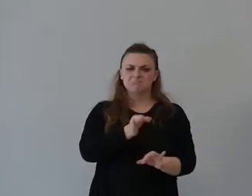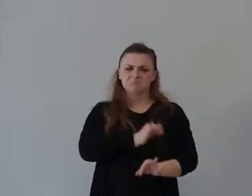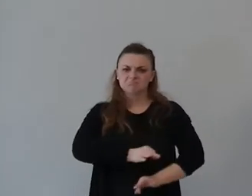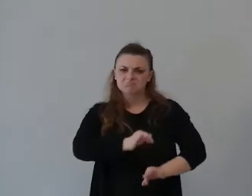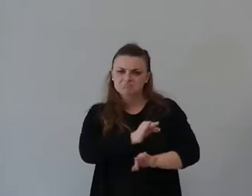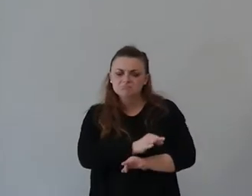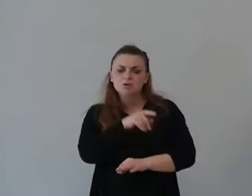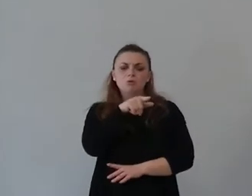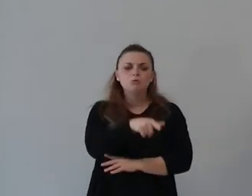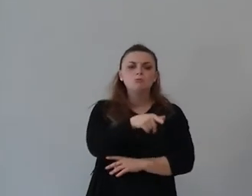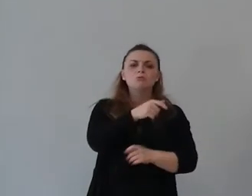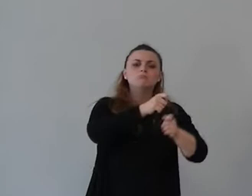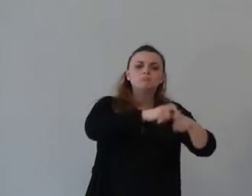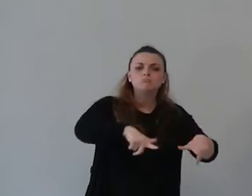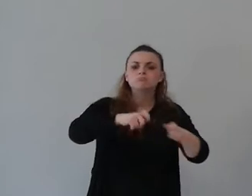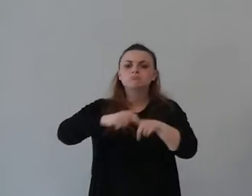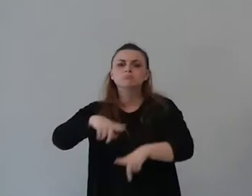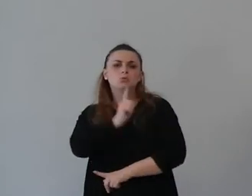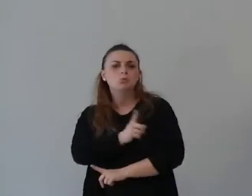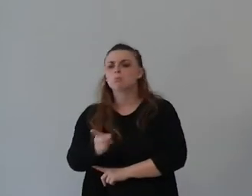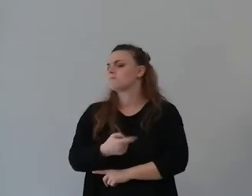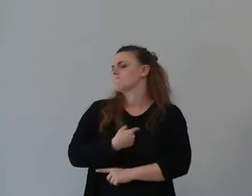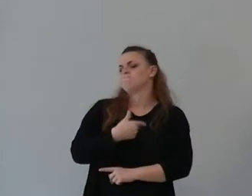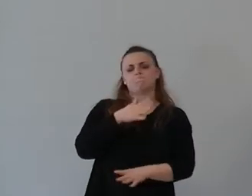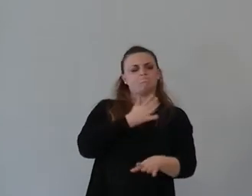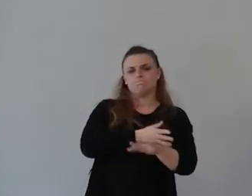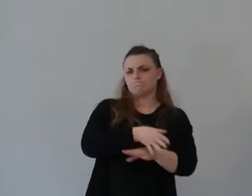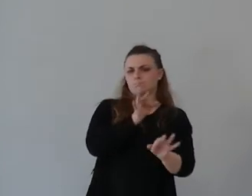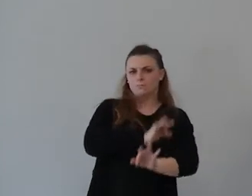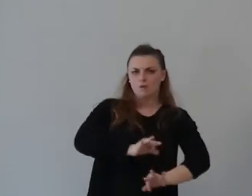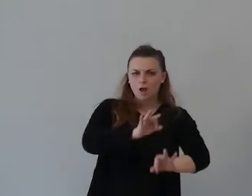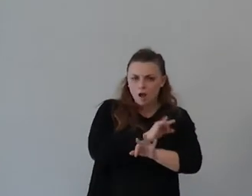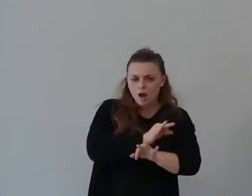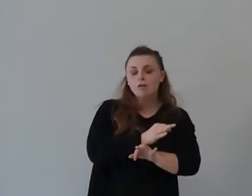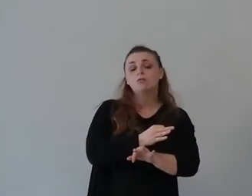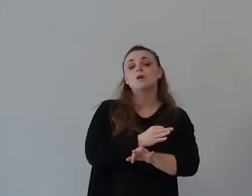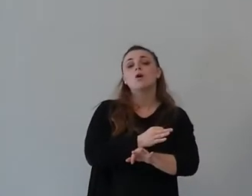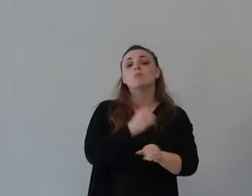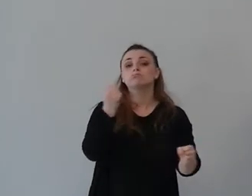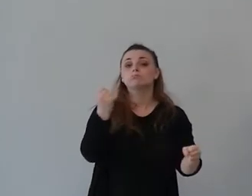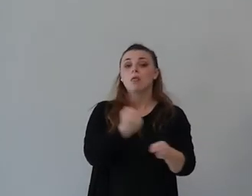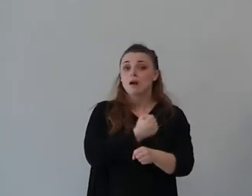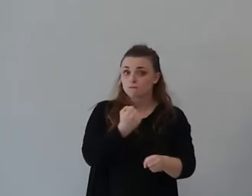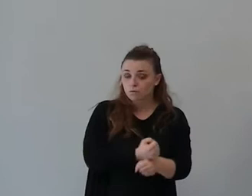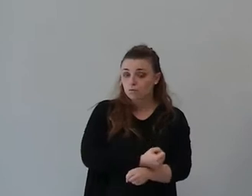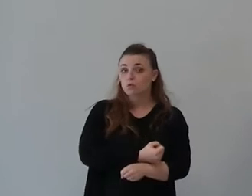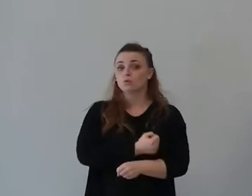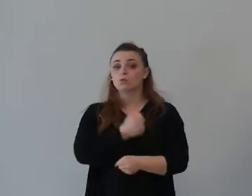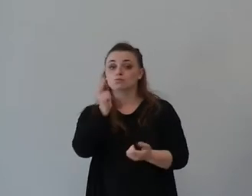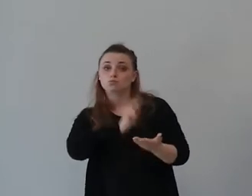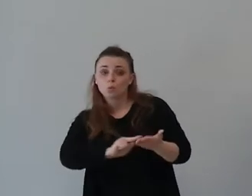doesn't matter your title. E non importa la tua qualifica. It matters if you are walking with the